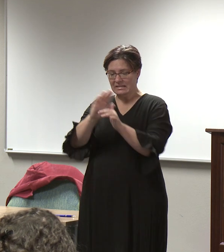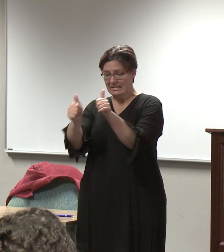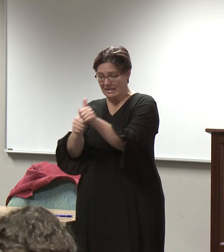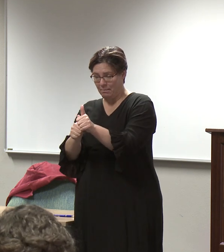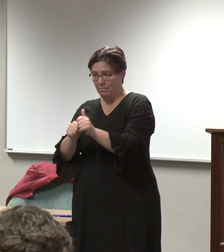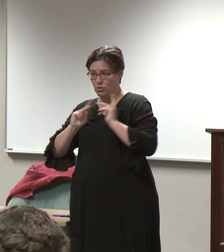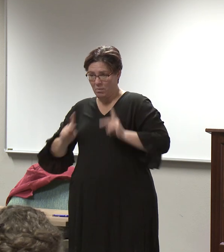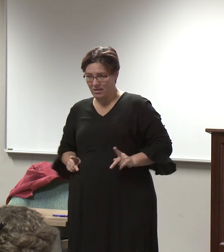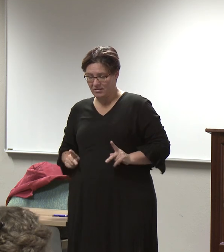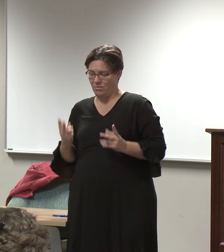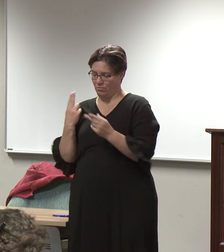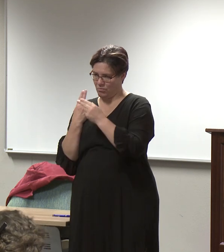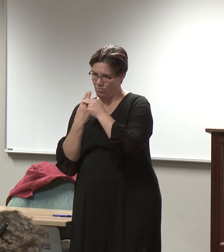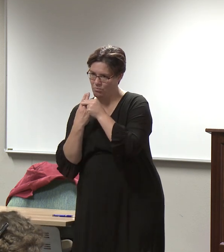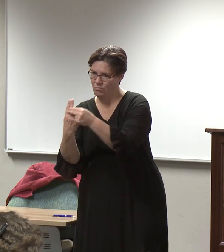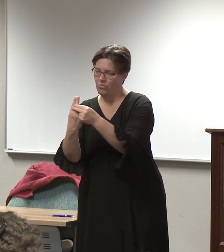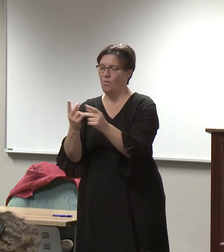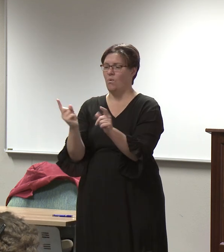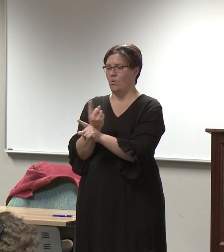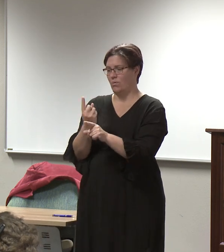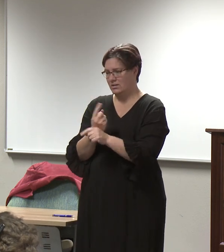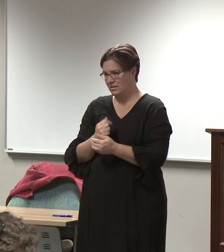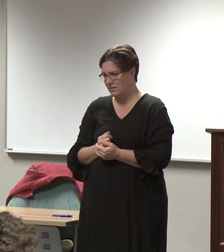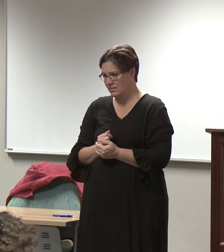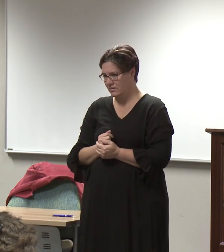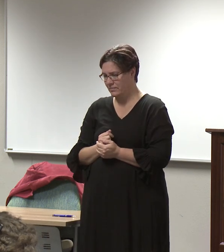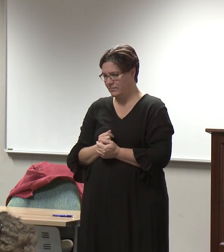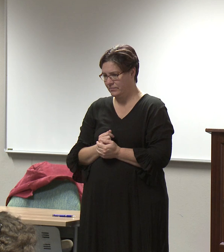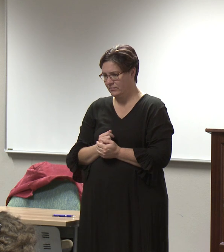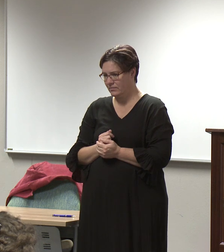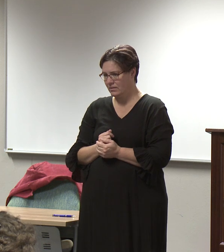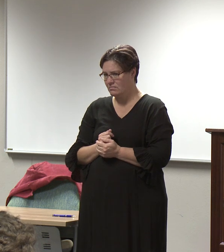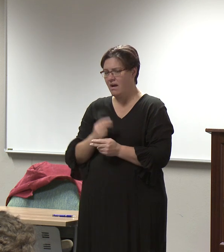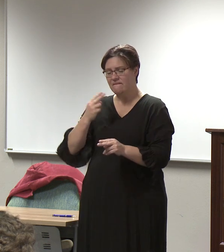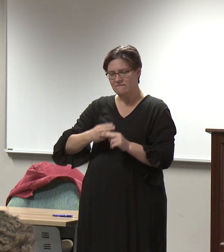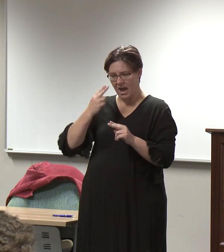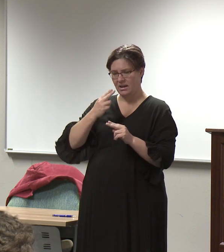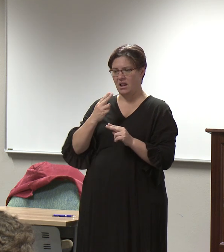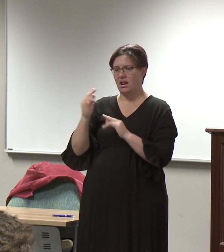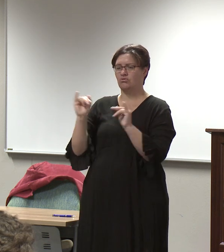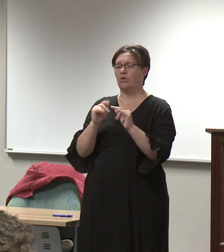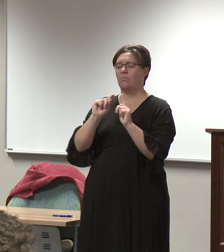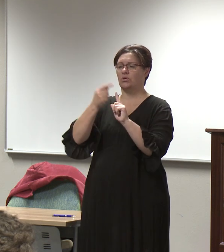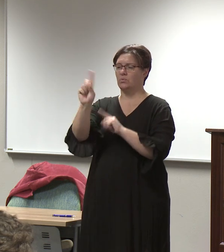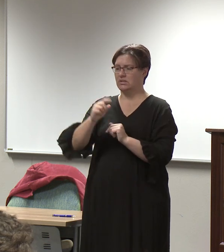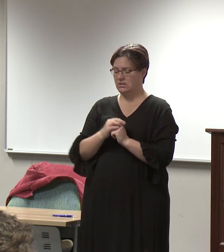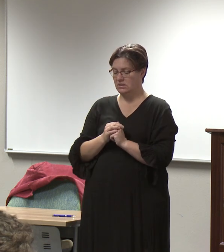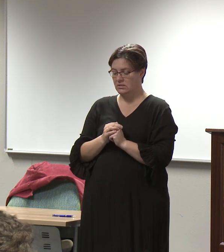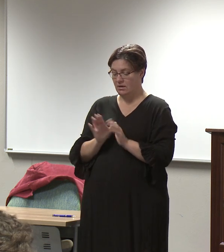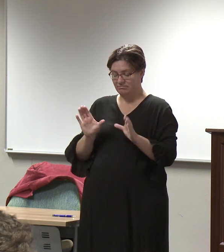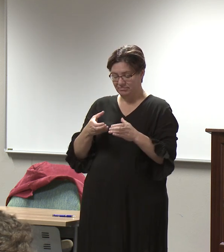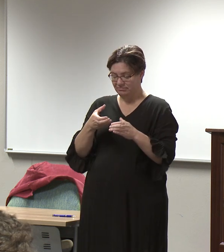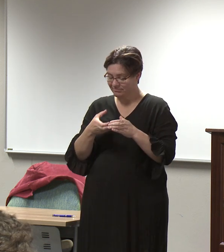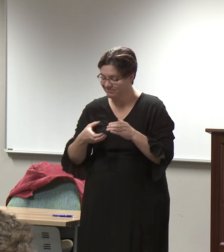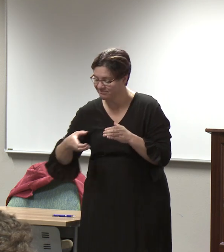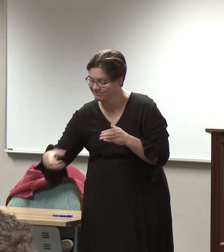subhumanity. But there is a, it is my final introductory point, is that this decolonization